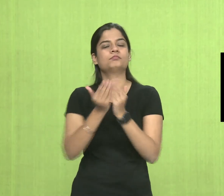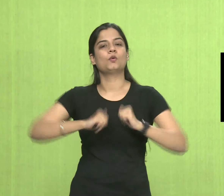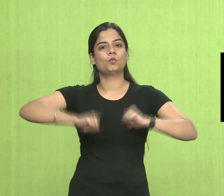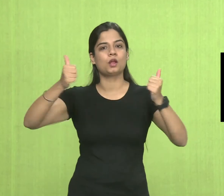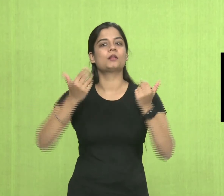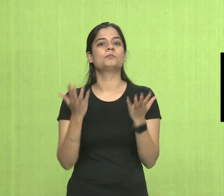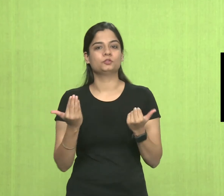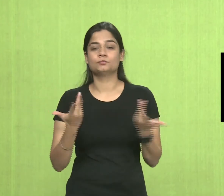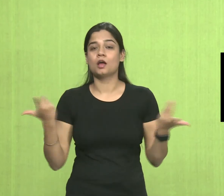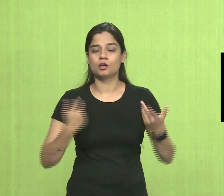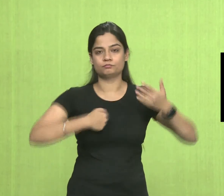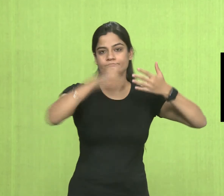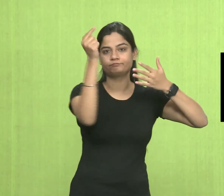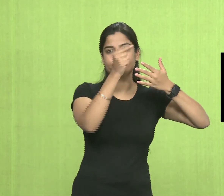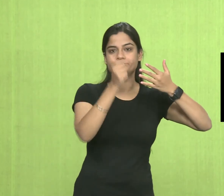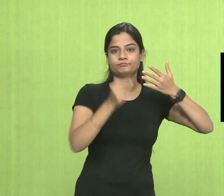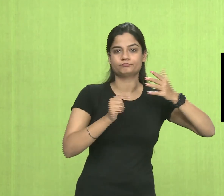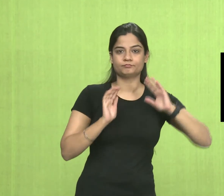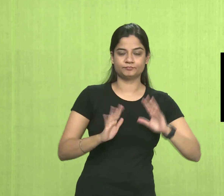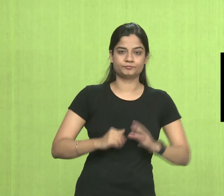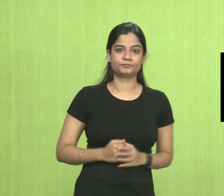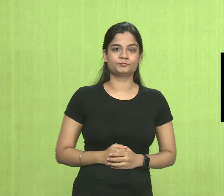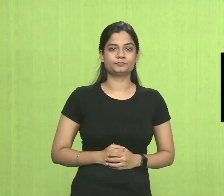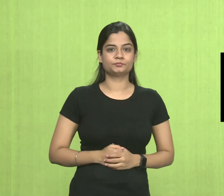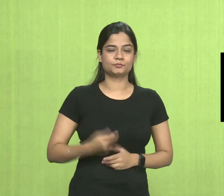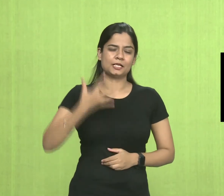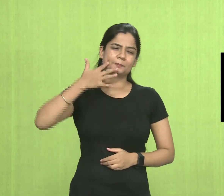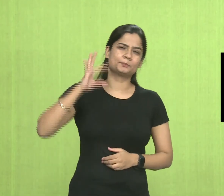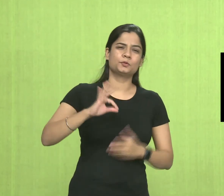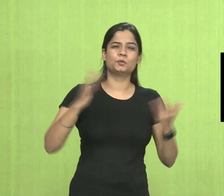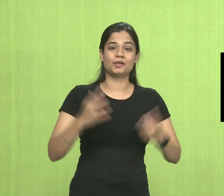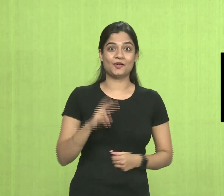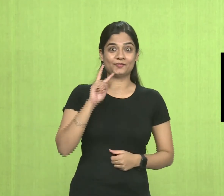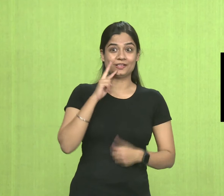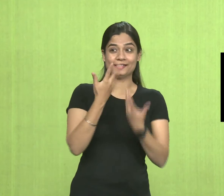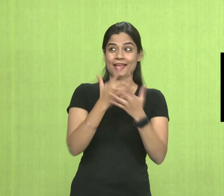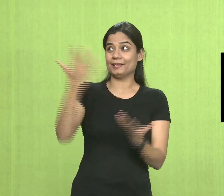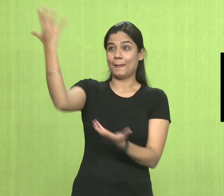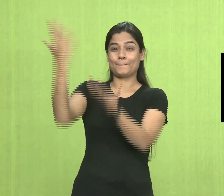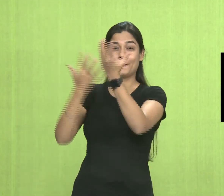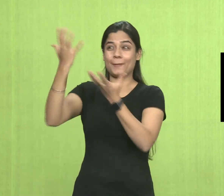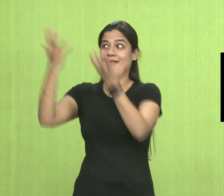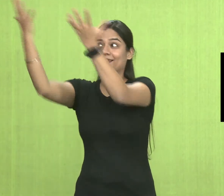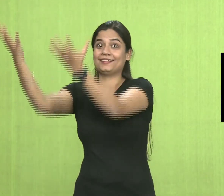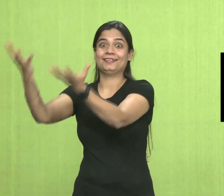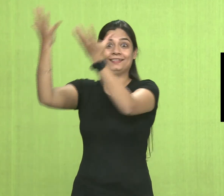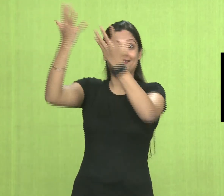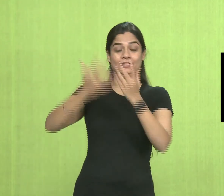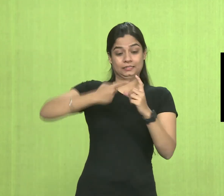utilize them for our body? For vegetables, there are certain things we can remember. First and foremost, any vegetable that you are